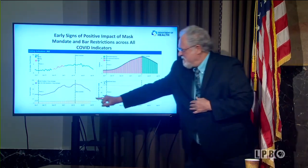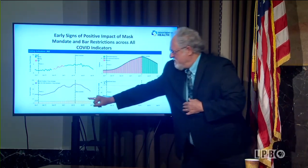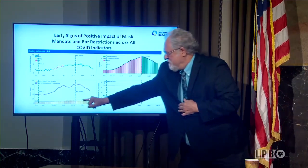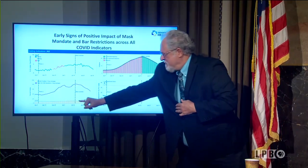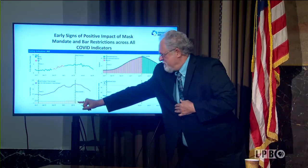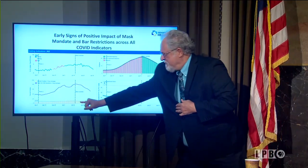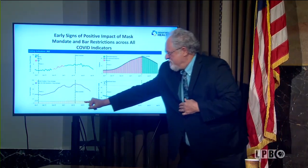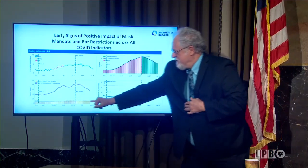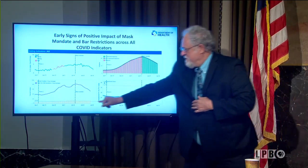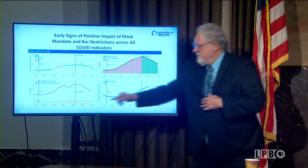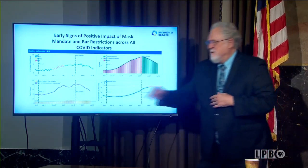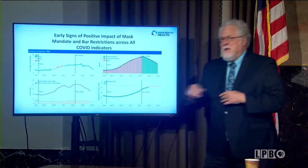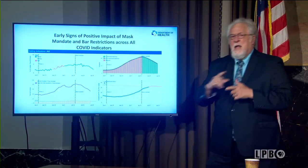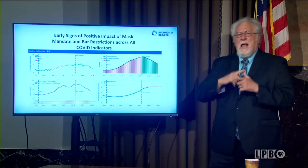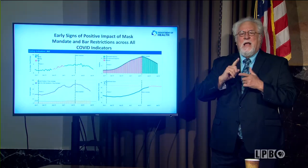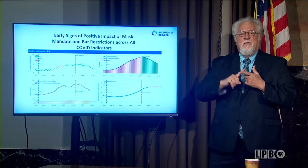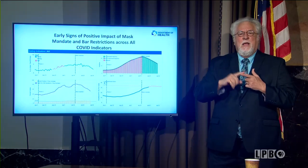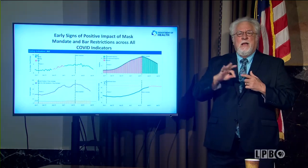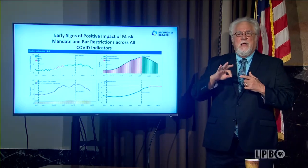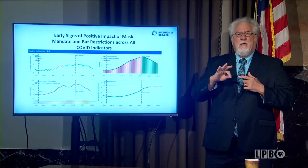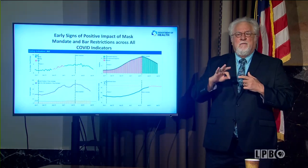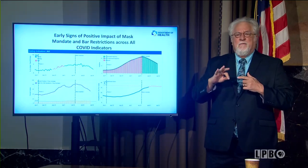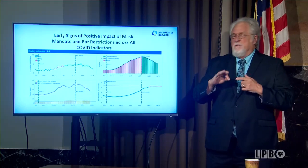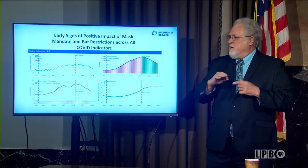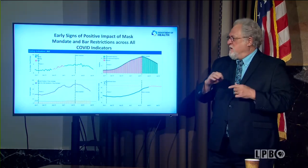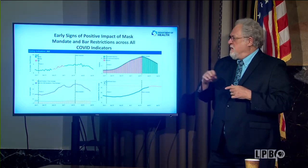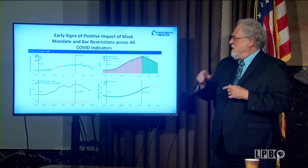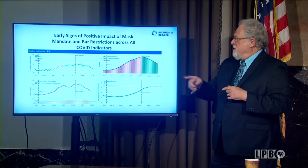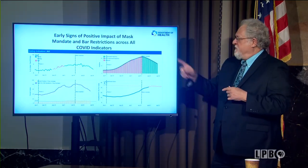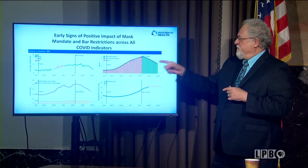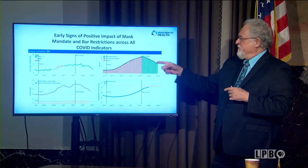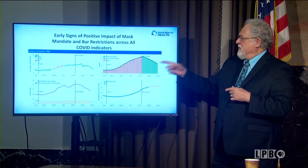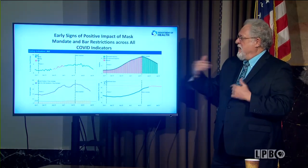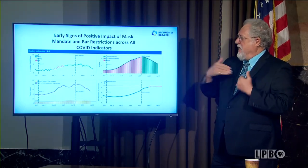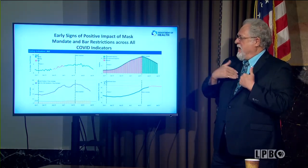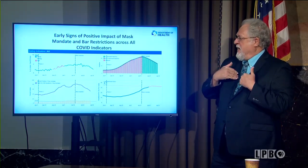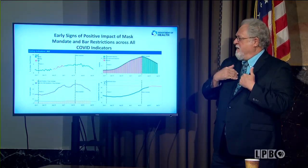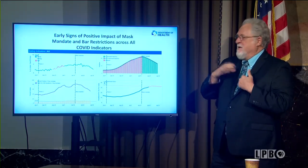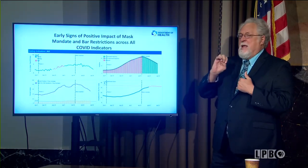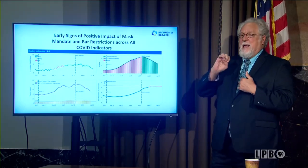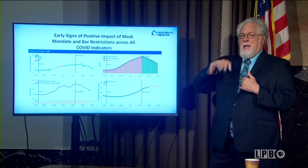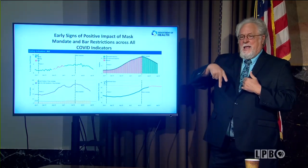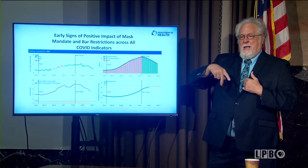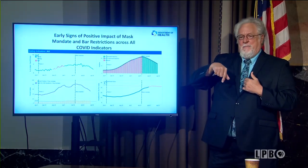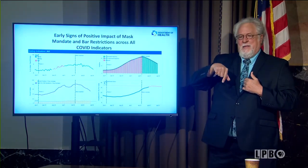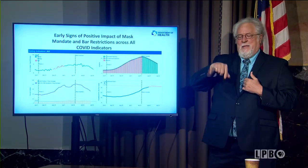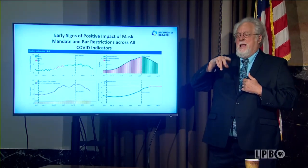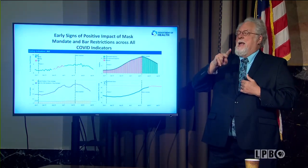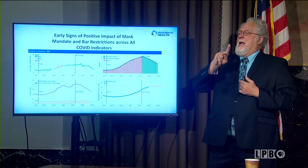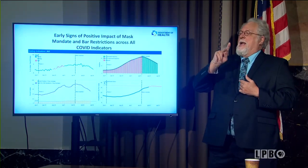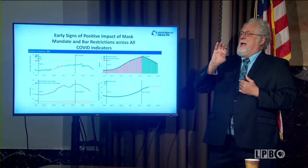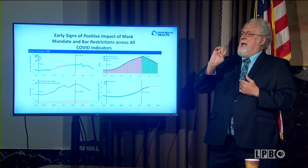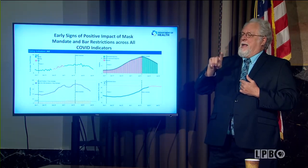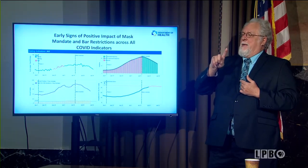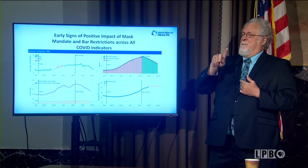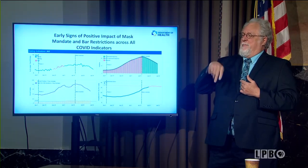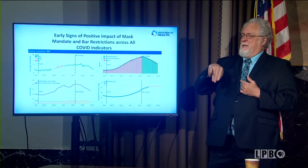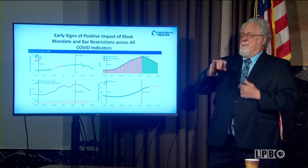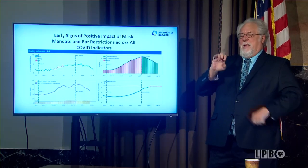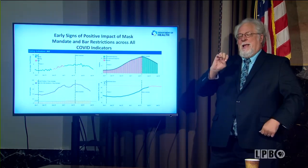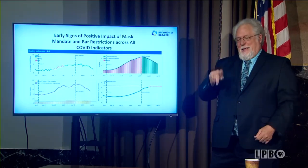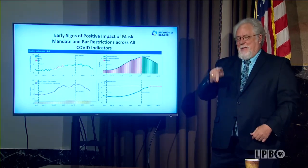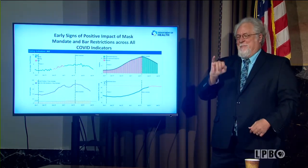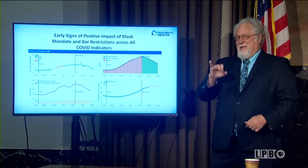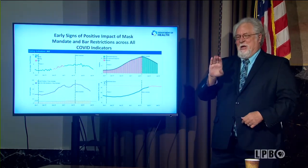closely. And then if we move to the upper quadrant, you have what we call the epi curve, the red and green graphic